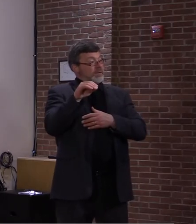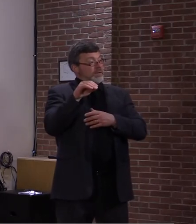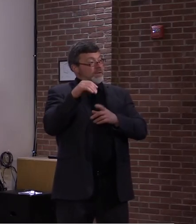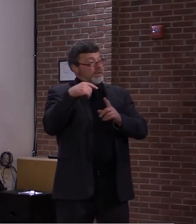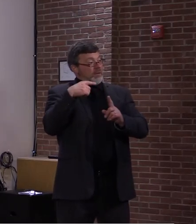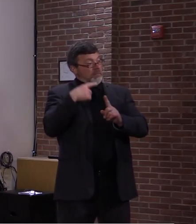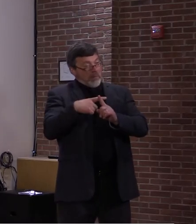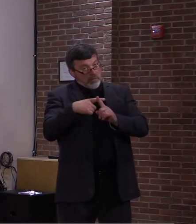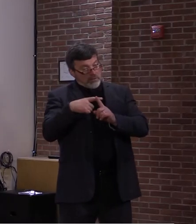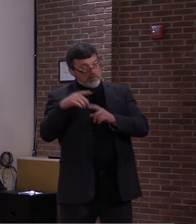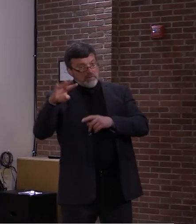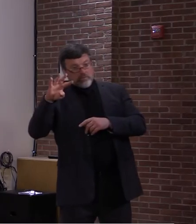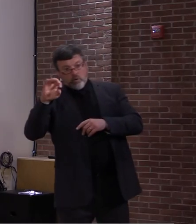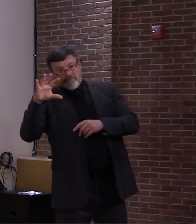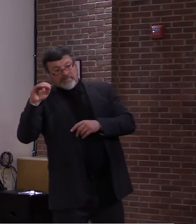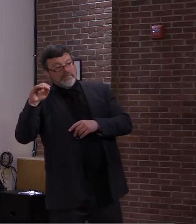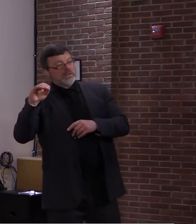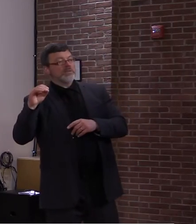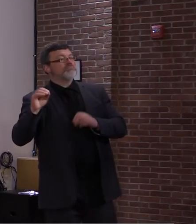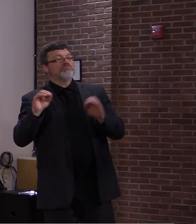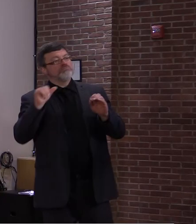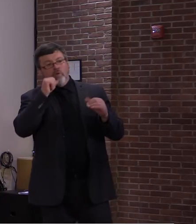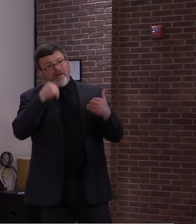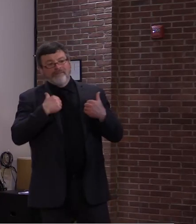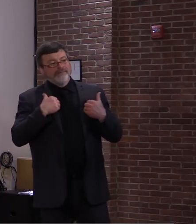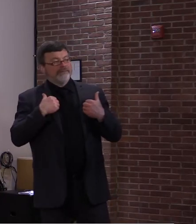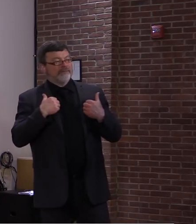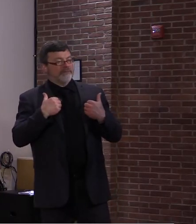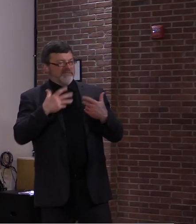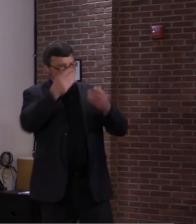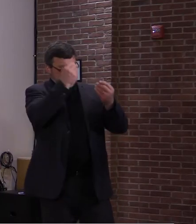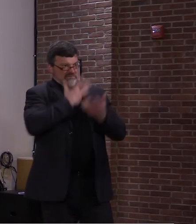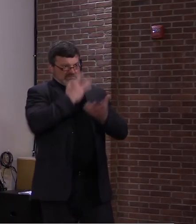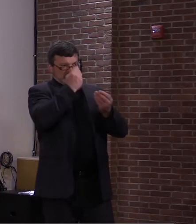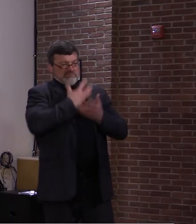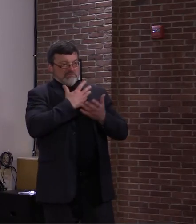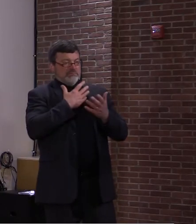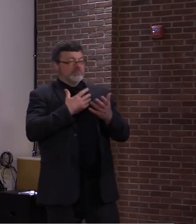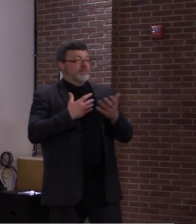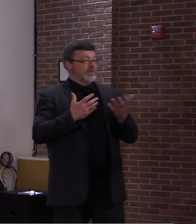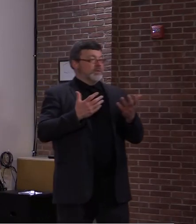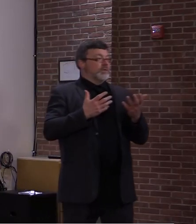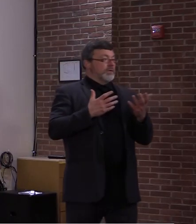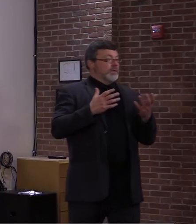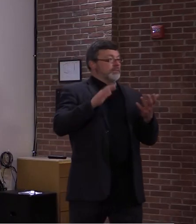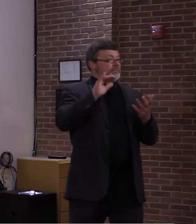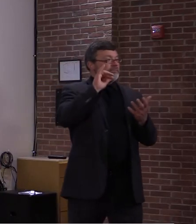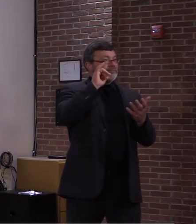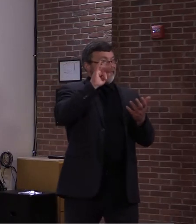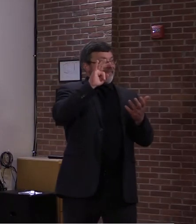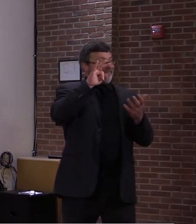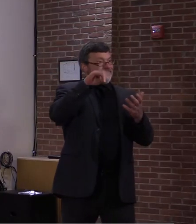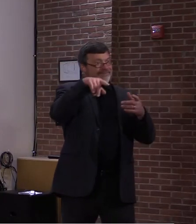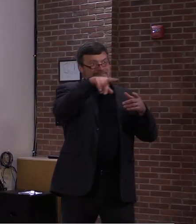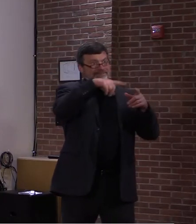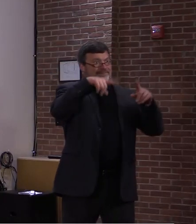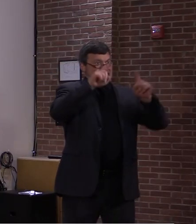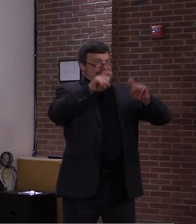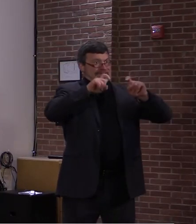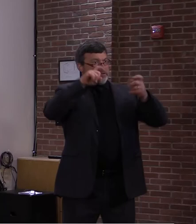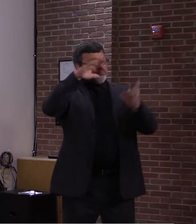But we'll see if that trend continues, because if people are testing a little less often, it probably means